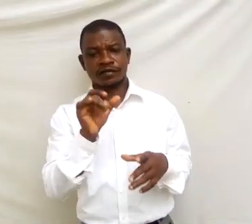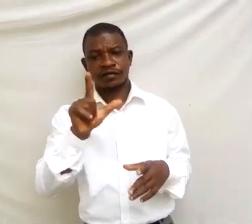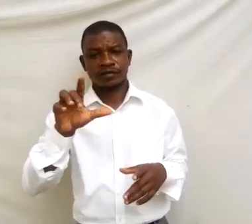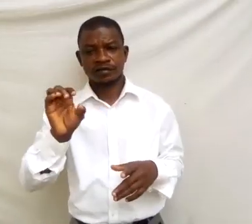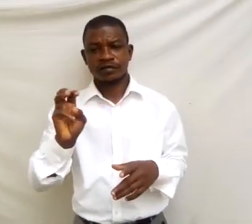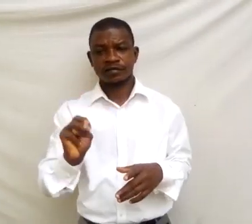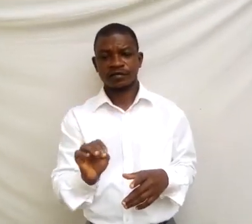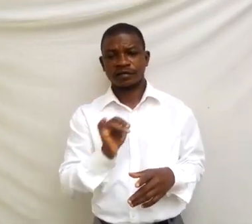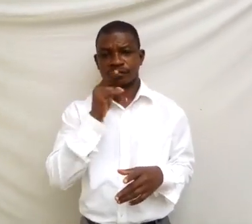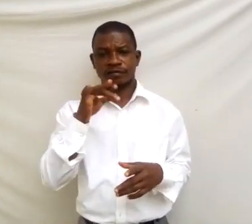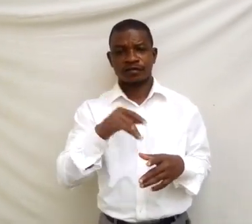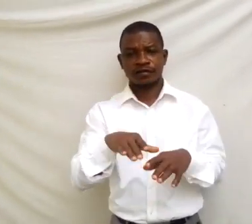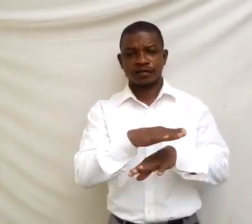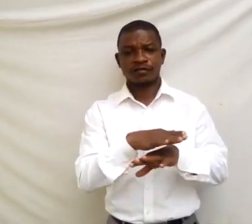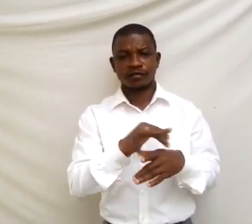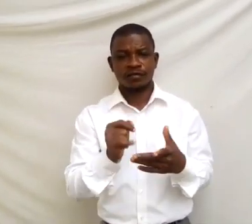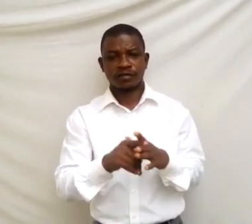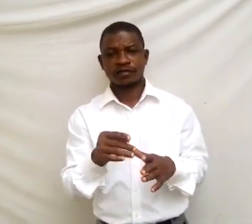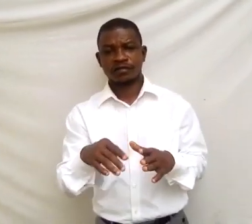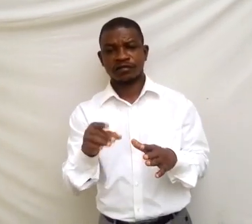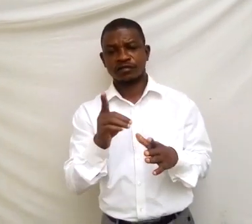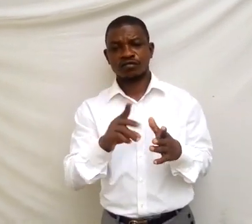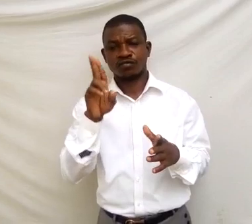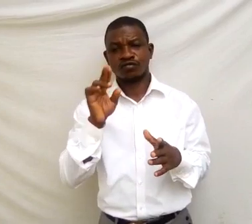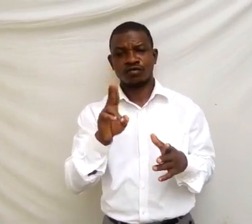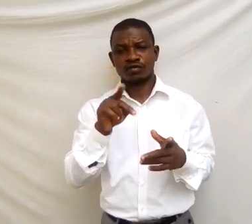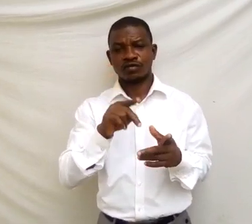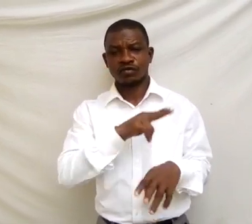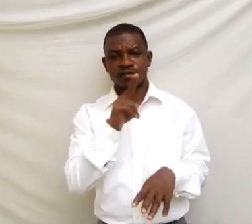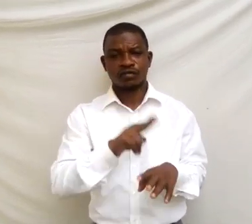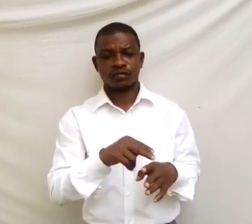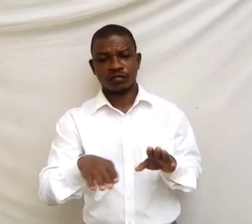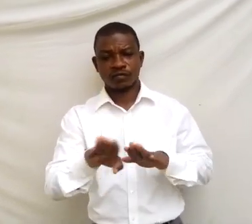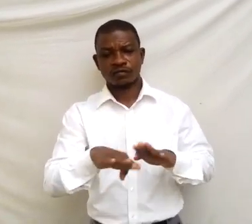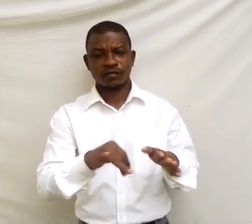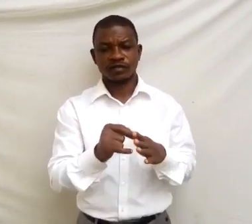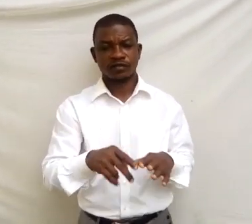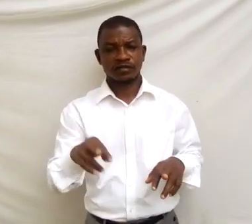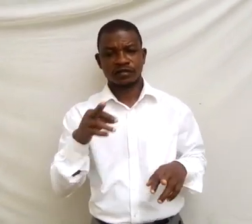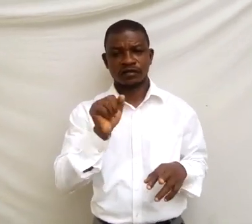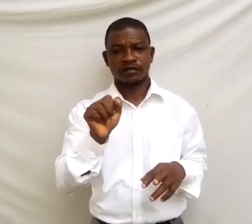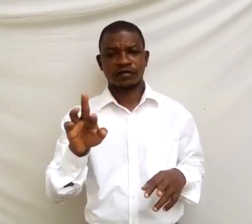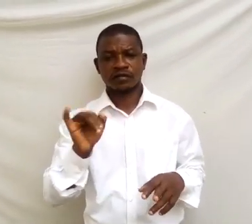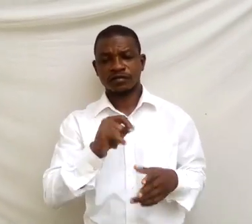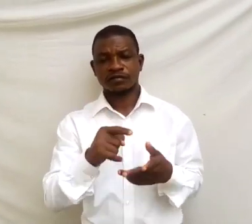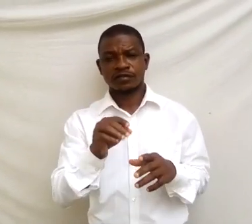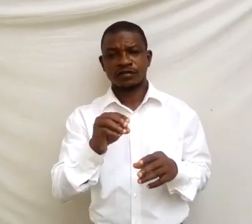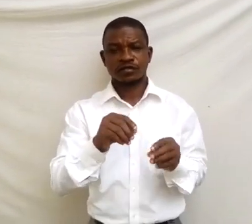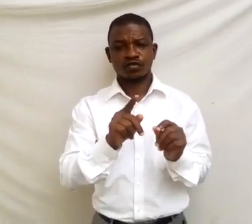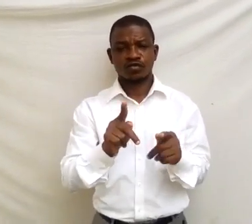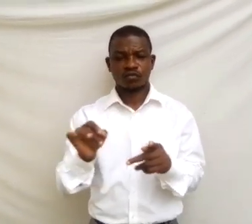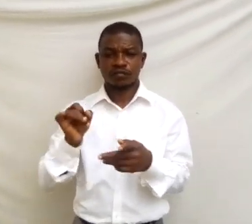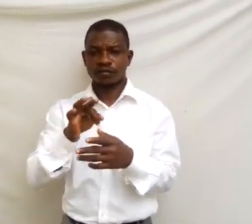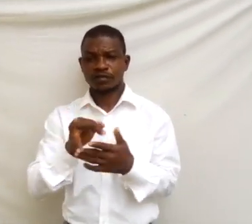both denominator using normal basic arithmetic operation, that is,